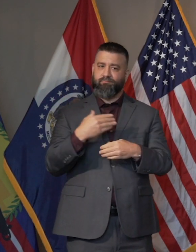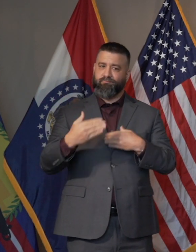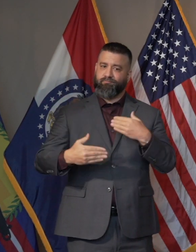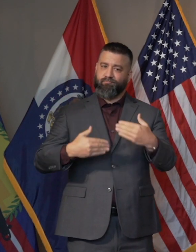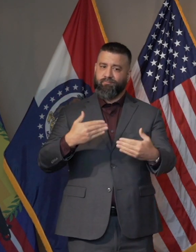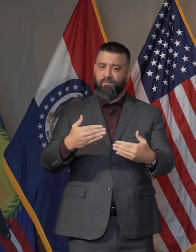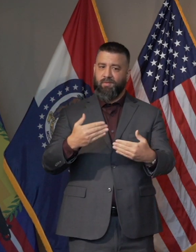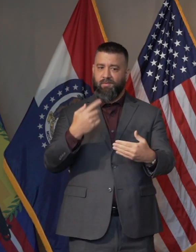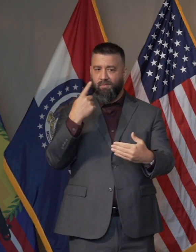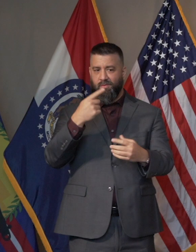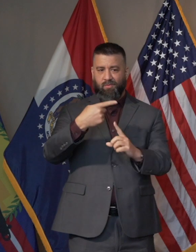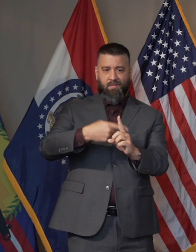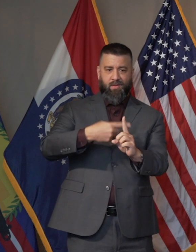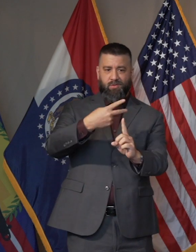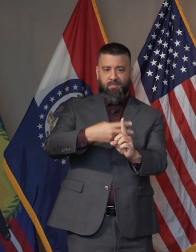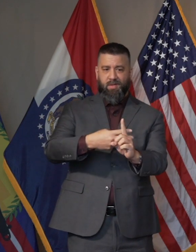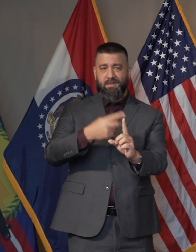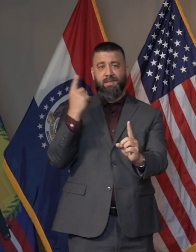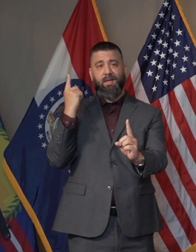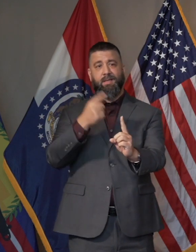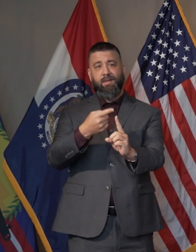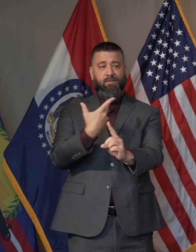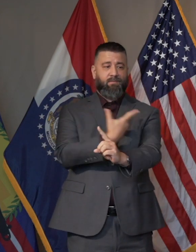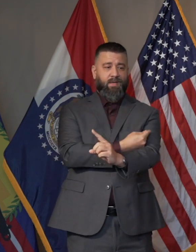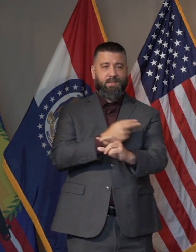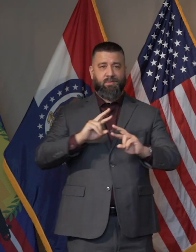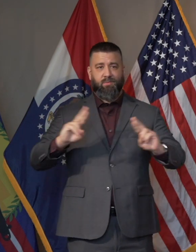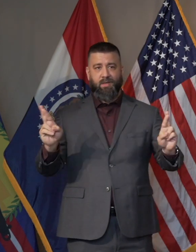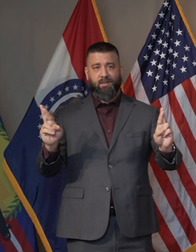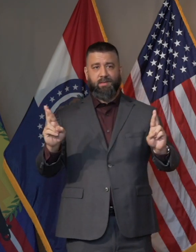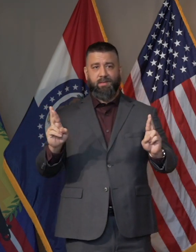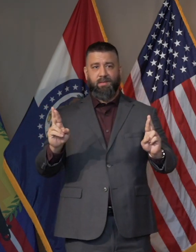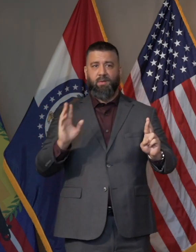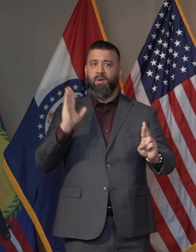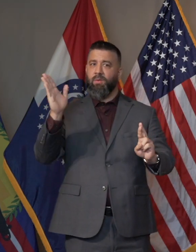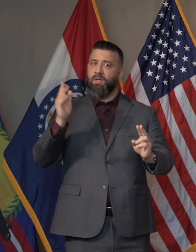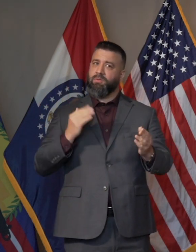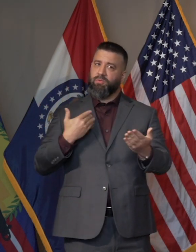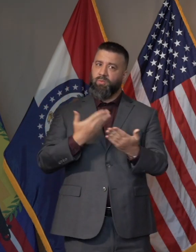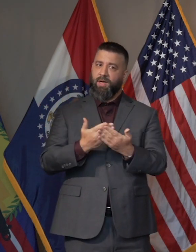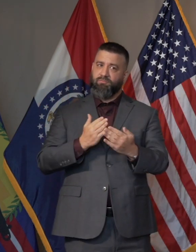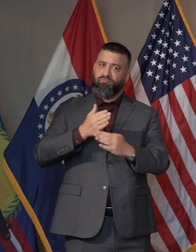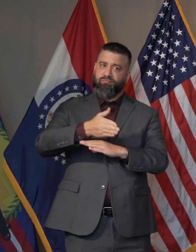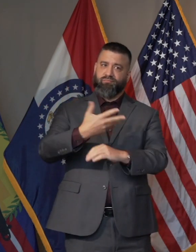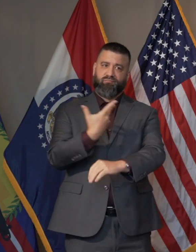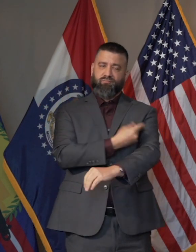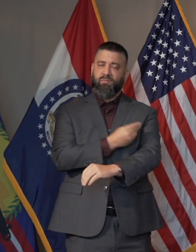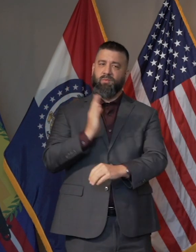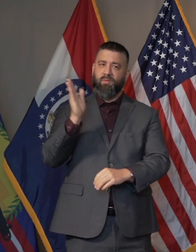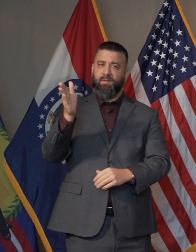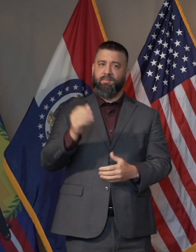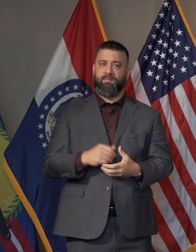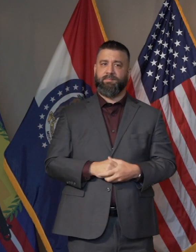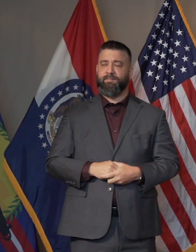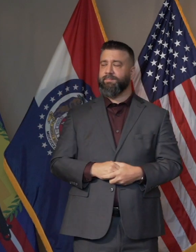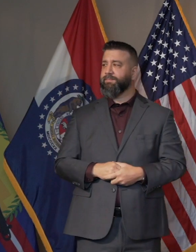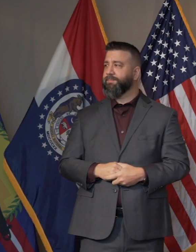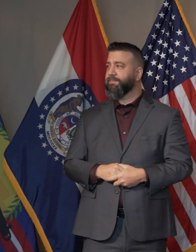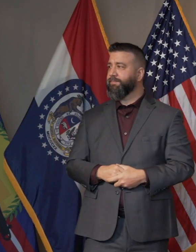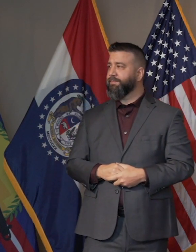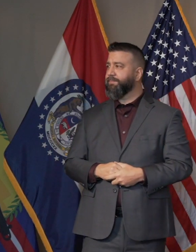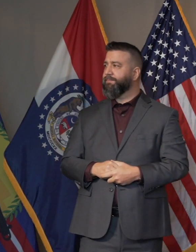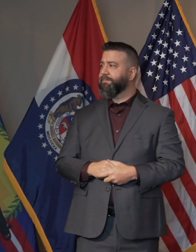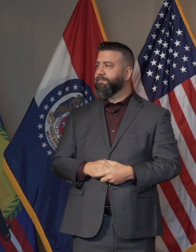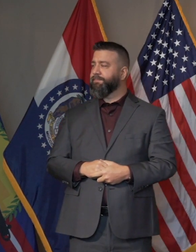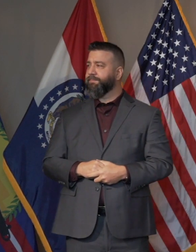forward for the next few months until we have a vaccine, until we're on the other side of this. But we'll get to the other side of it. Dr. Page, can you give me your mindset at this point? When